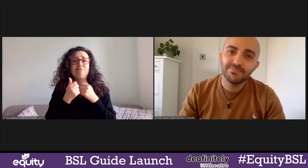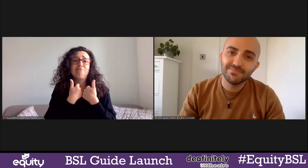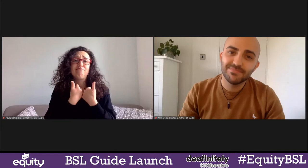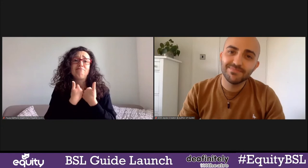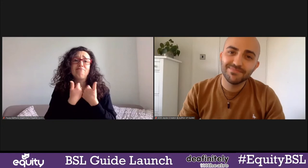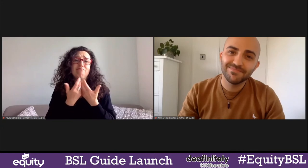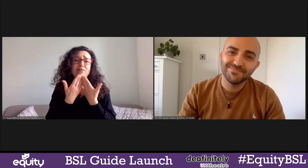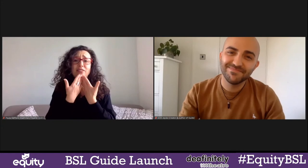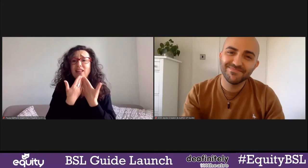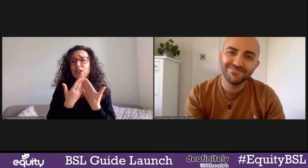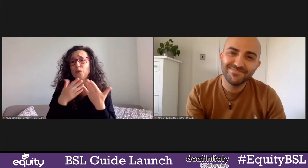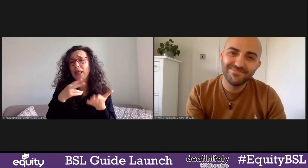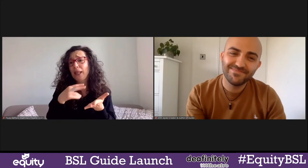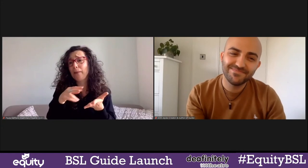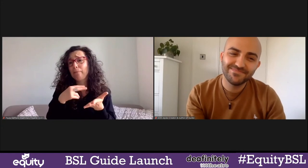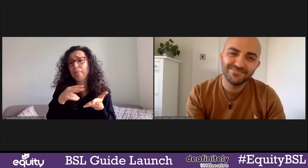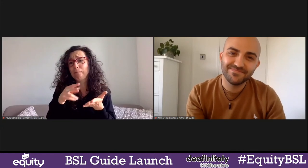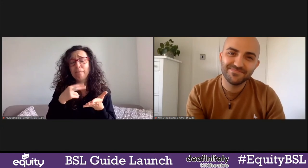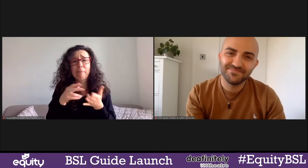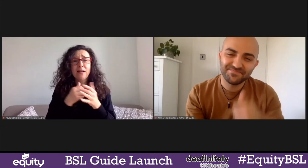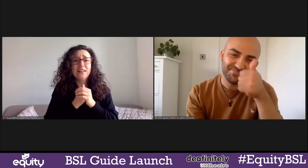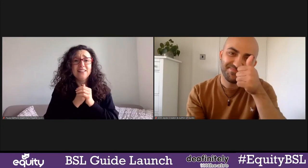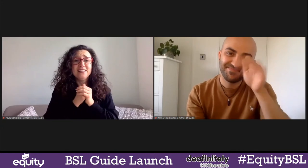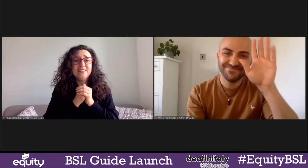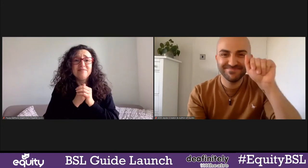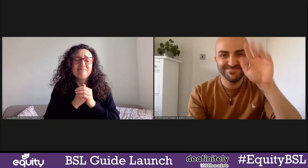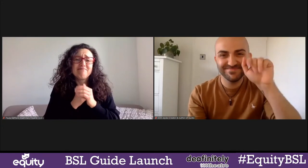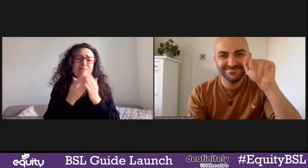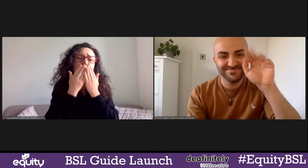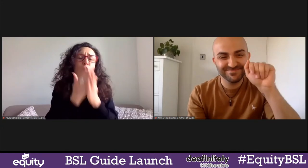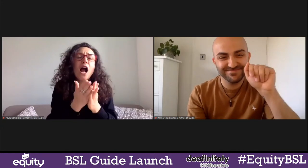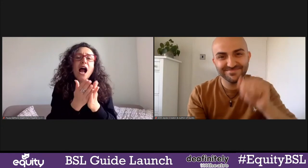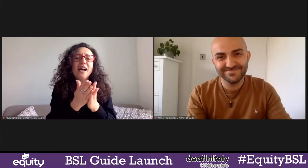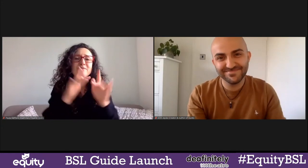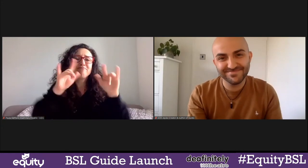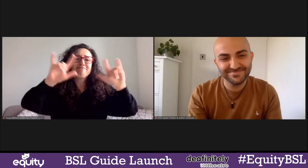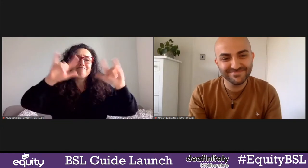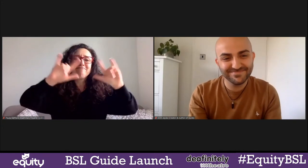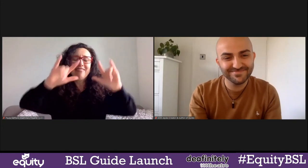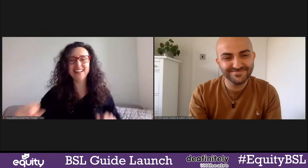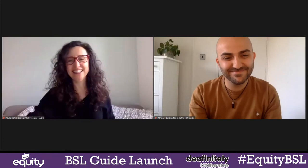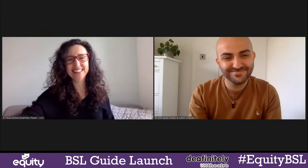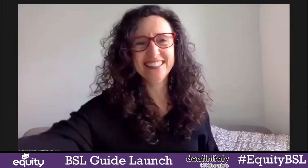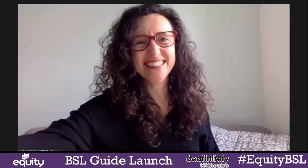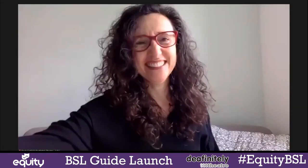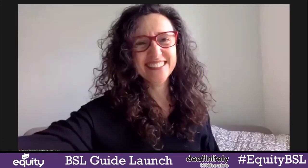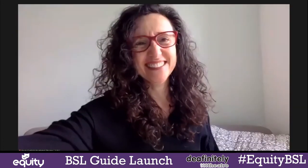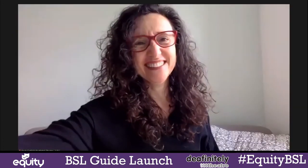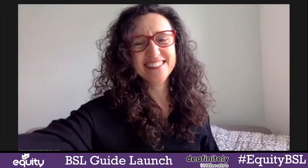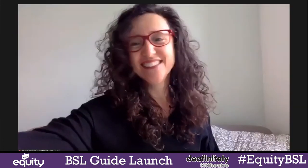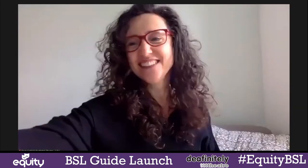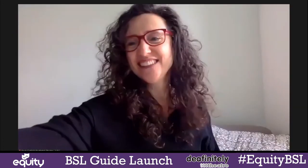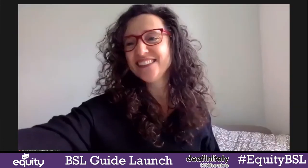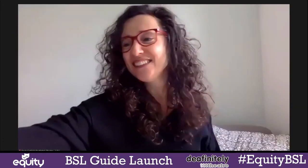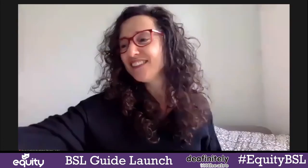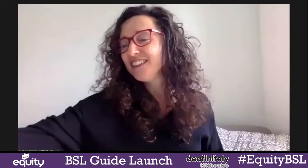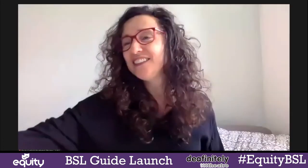long, and it's now time to make this change. Thank you, Alim, for those powerful words. Oh, love you. Lots of love to